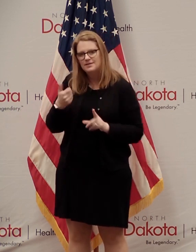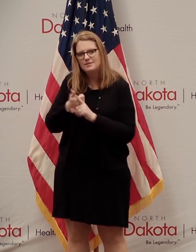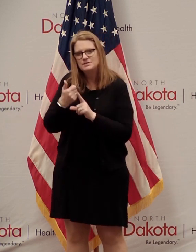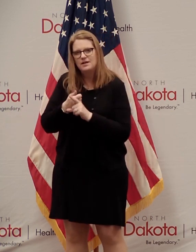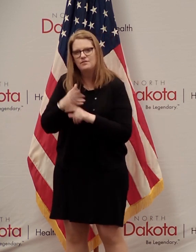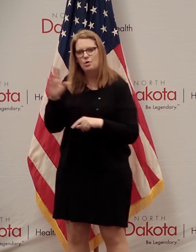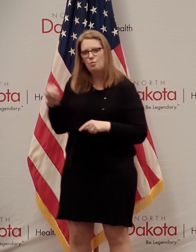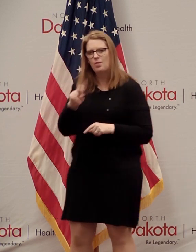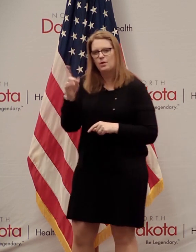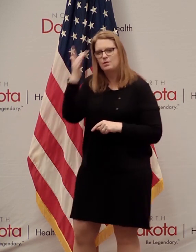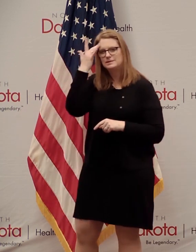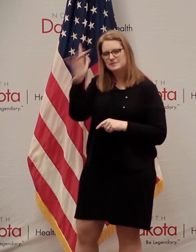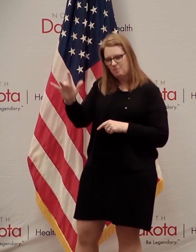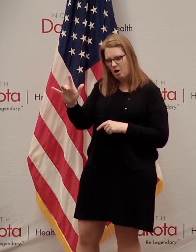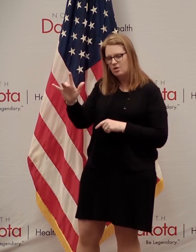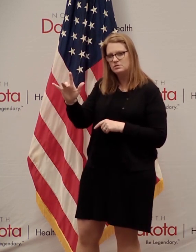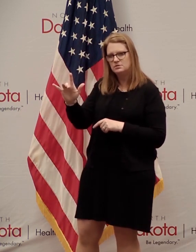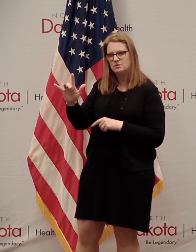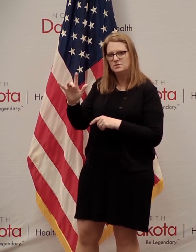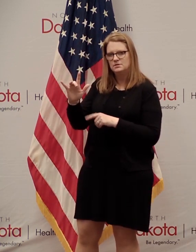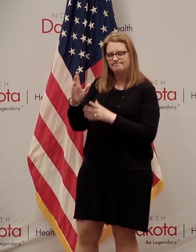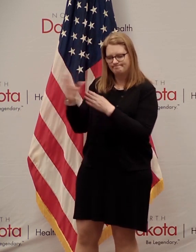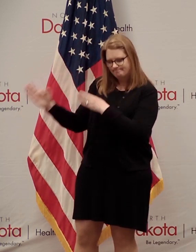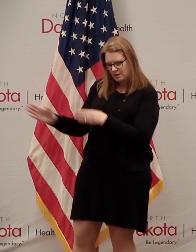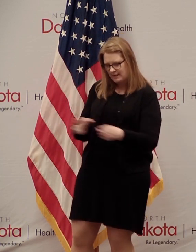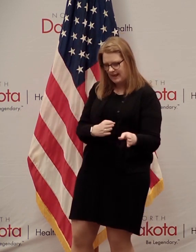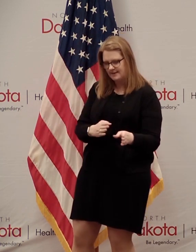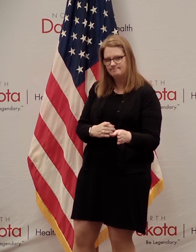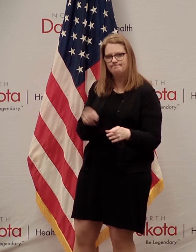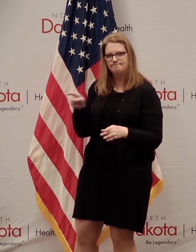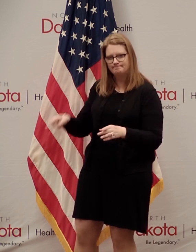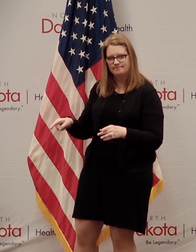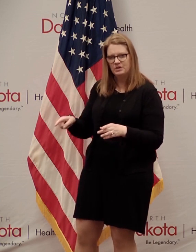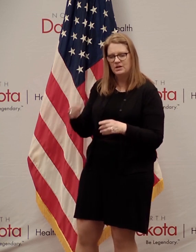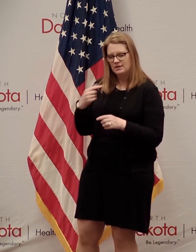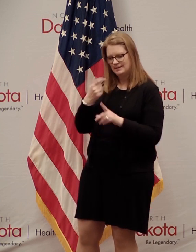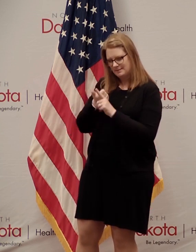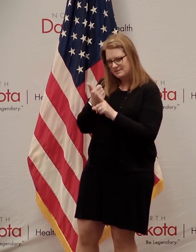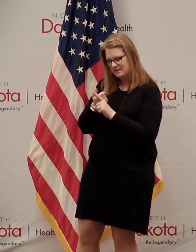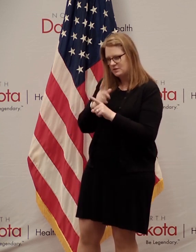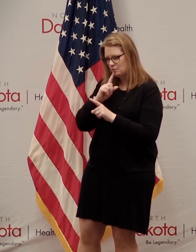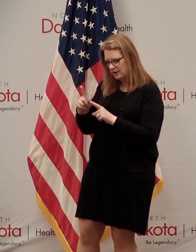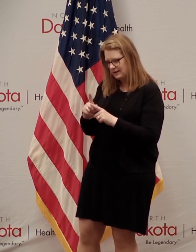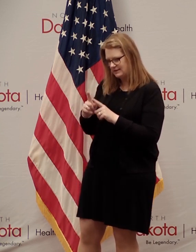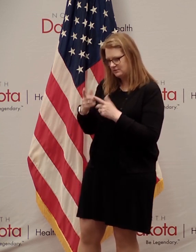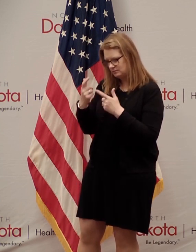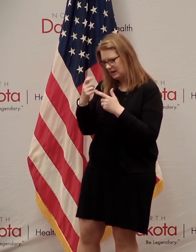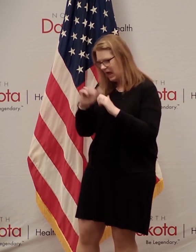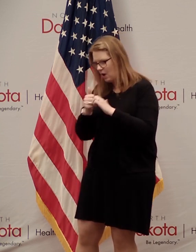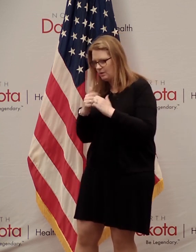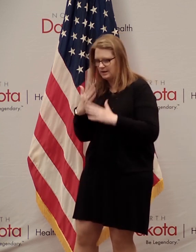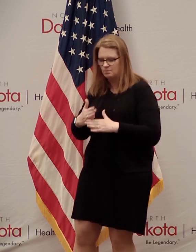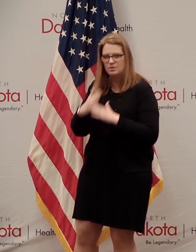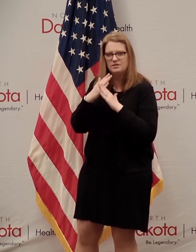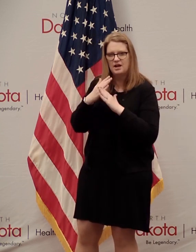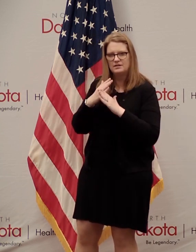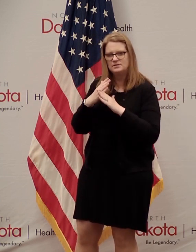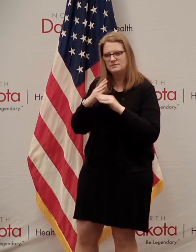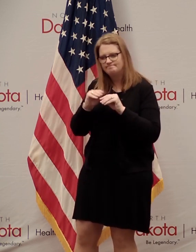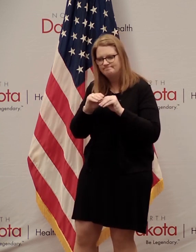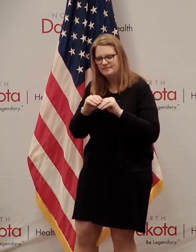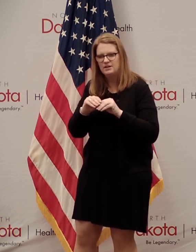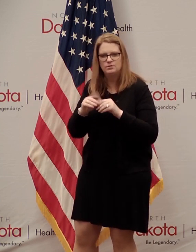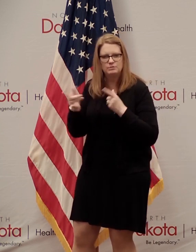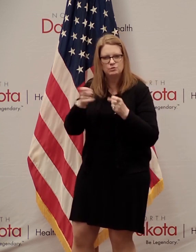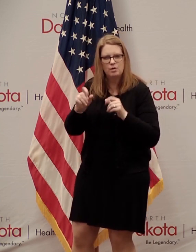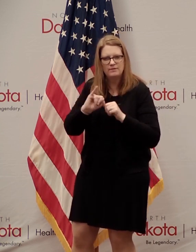Smart Restart protocol that is both practical and effective at controlling infection and inspiring consumer